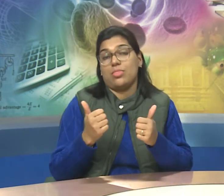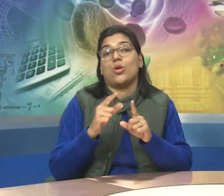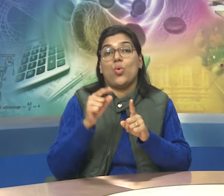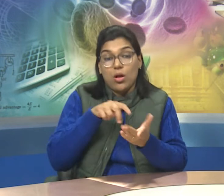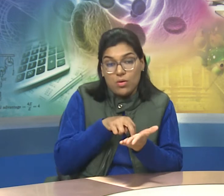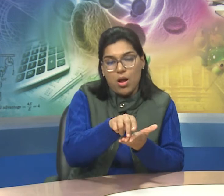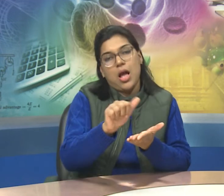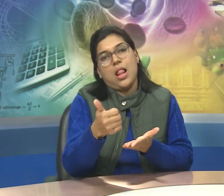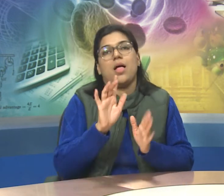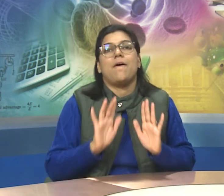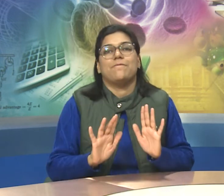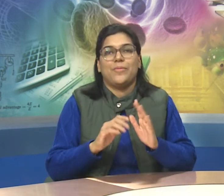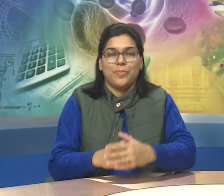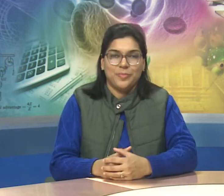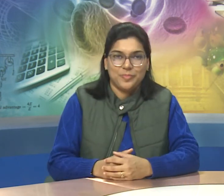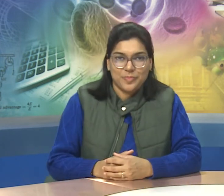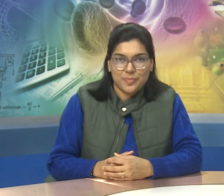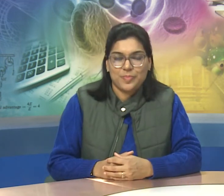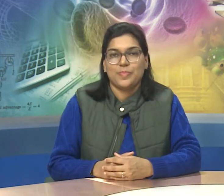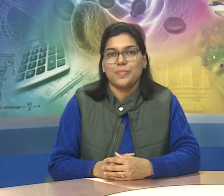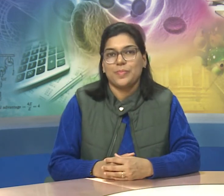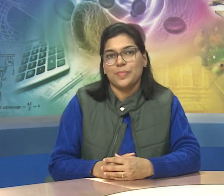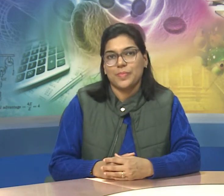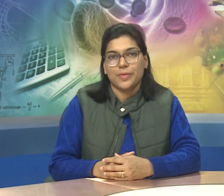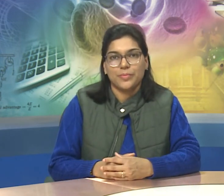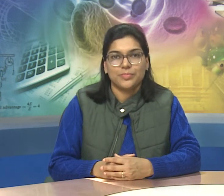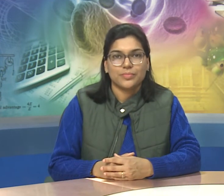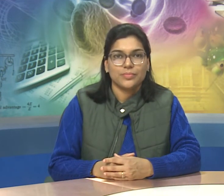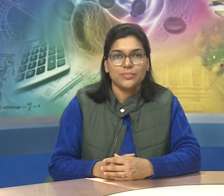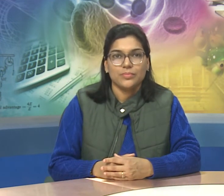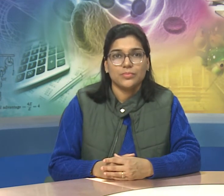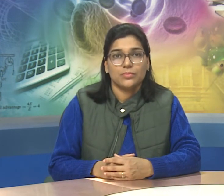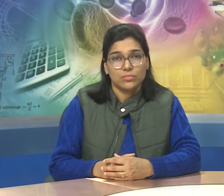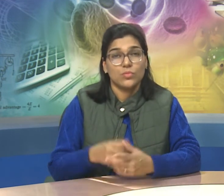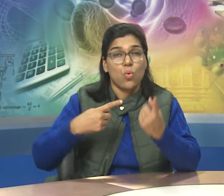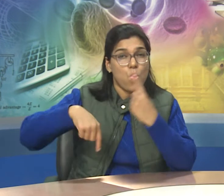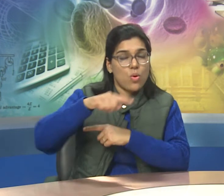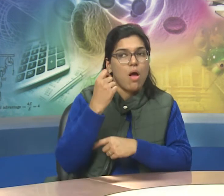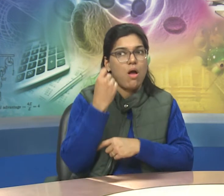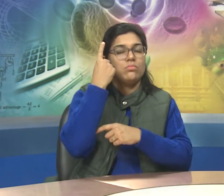things accordingly so that stress can be removed.